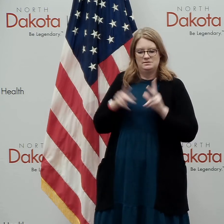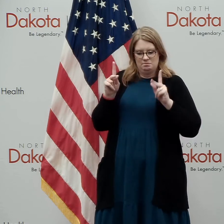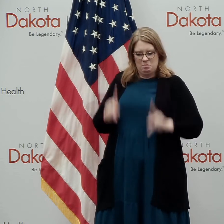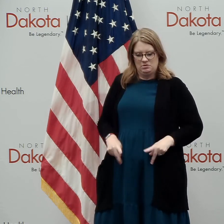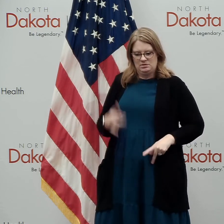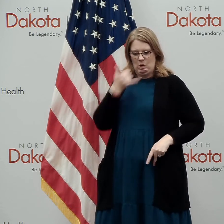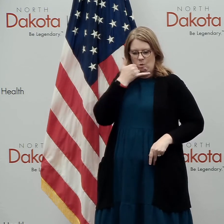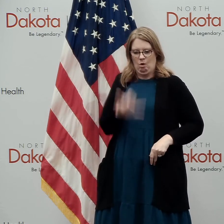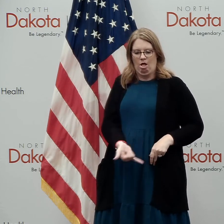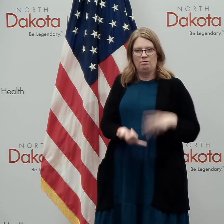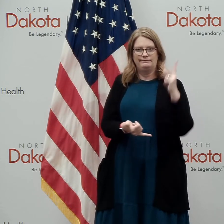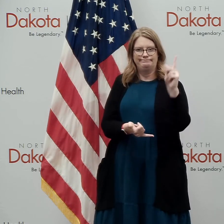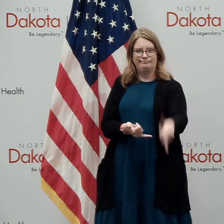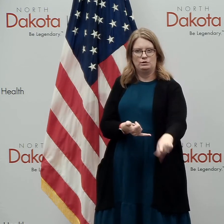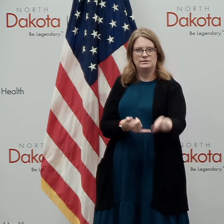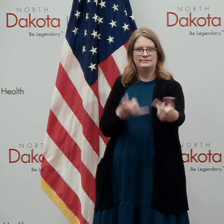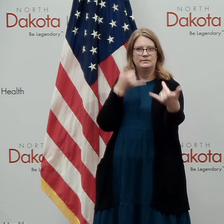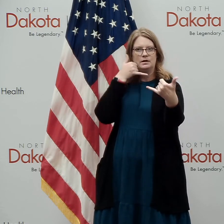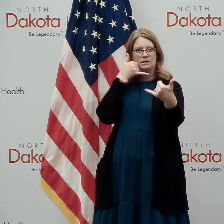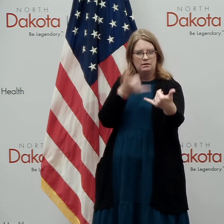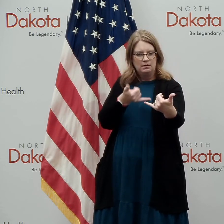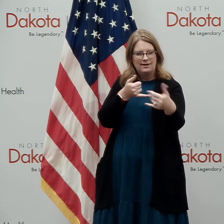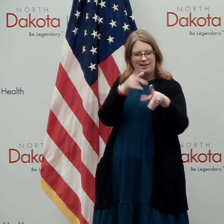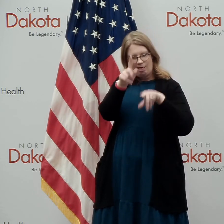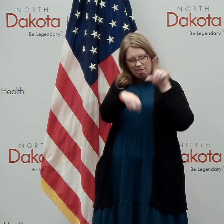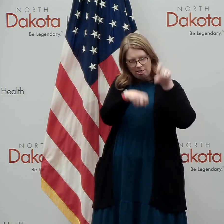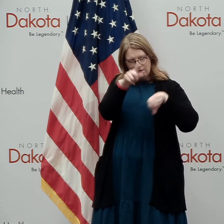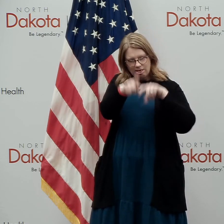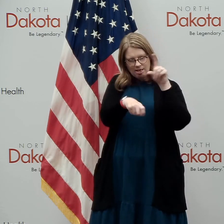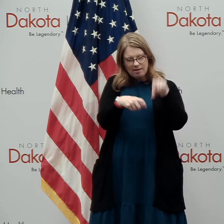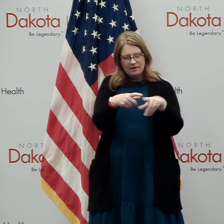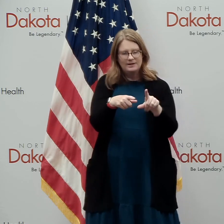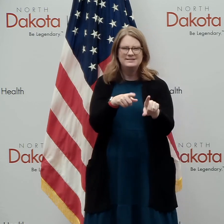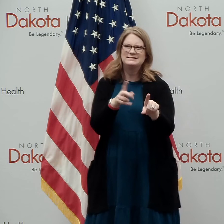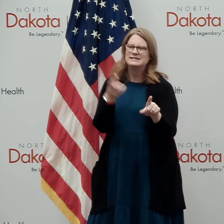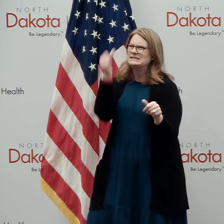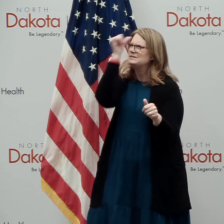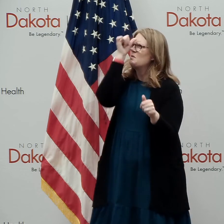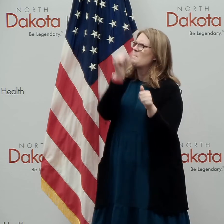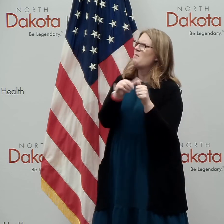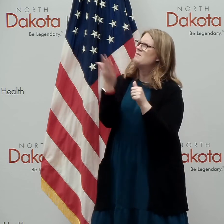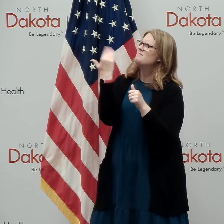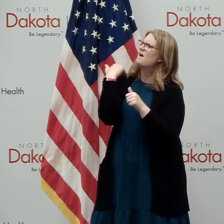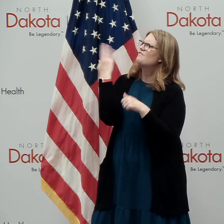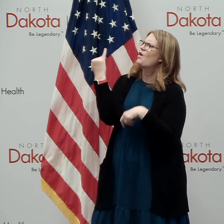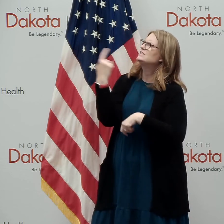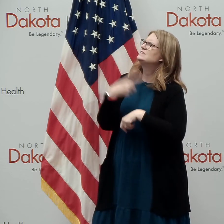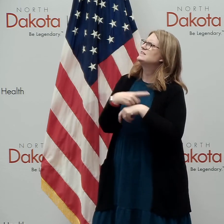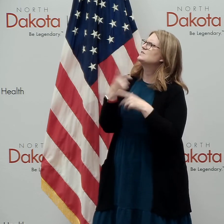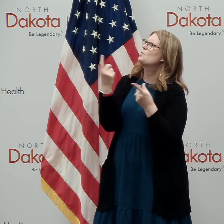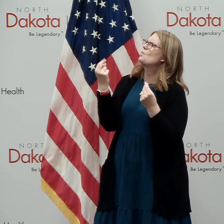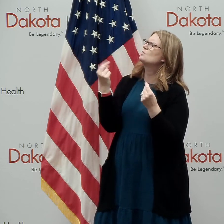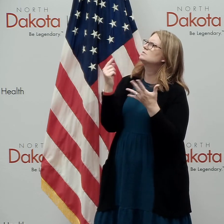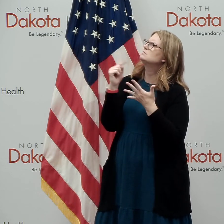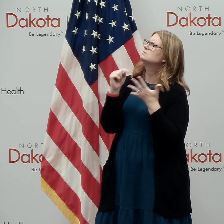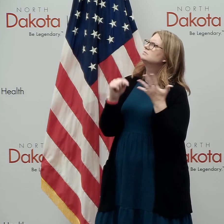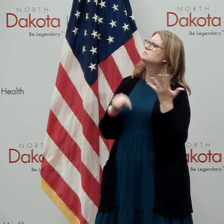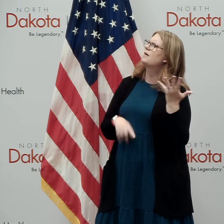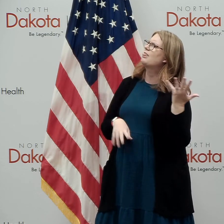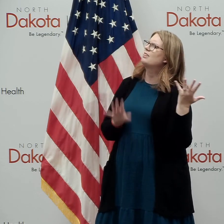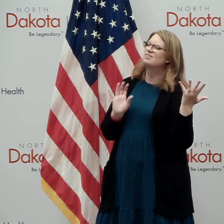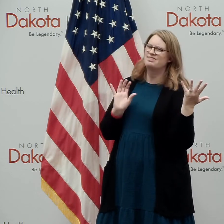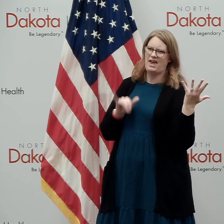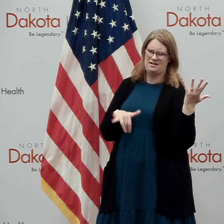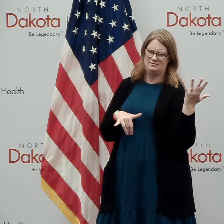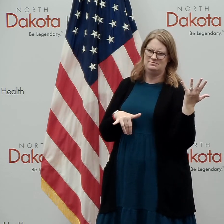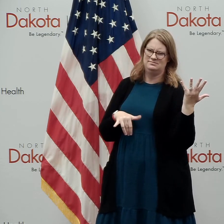people trying to recall from memory where they've been. And so it's largely at its heart, there's still a manual human interaction process